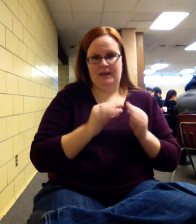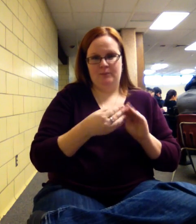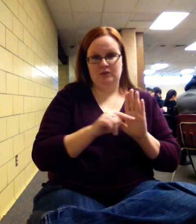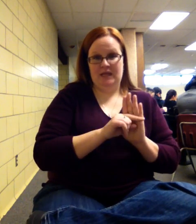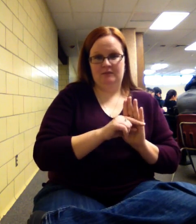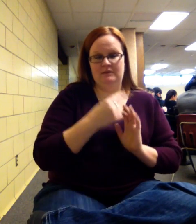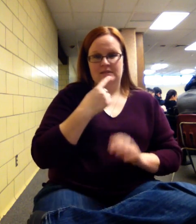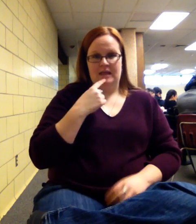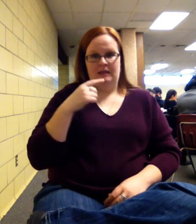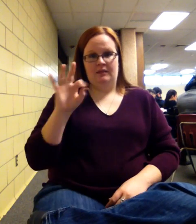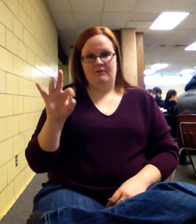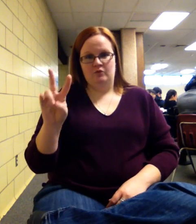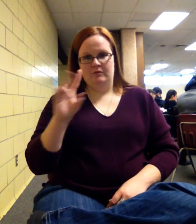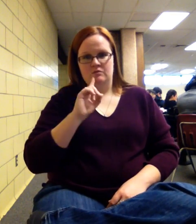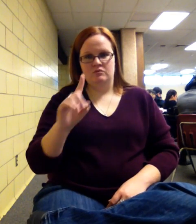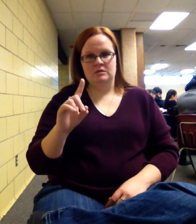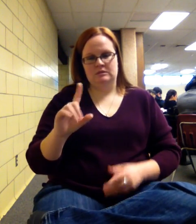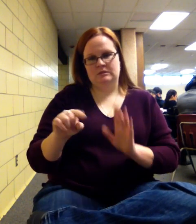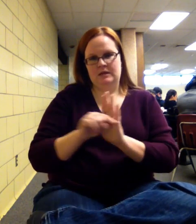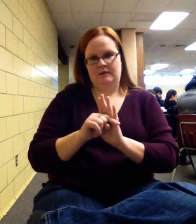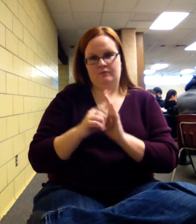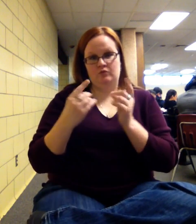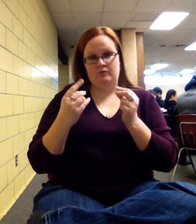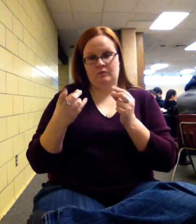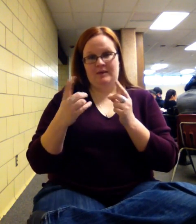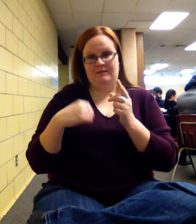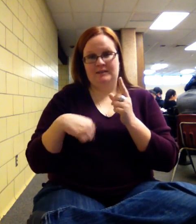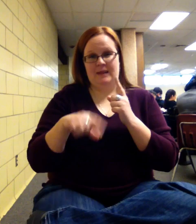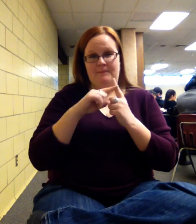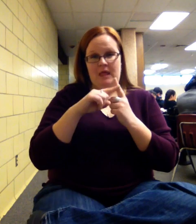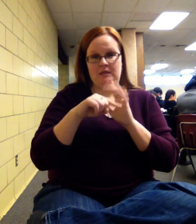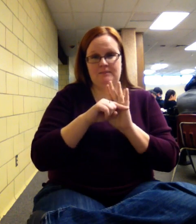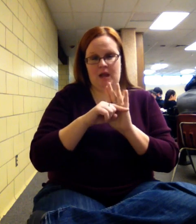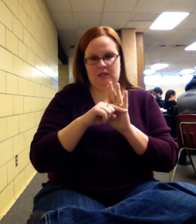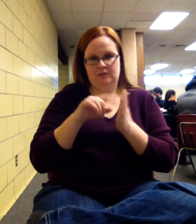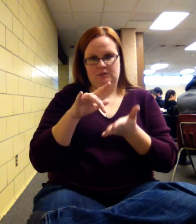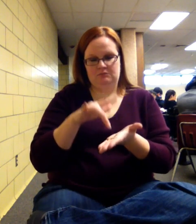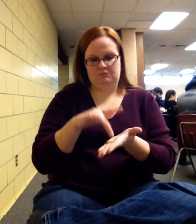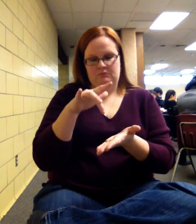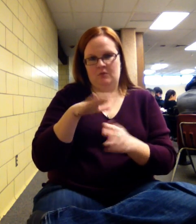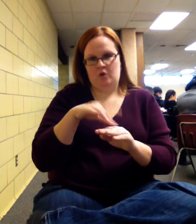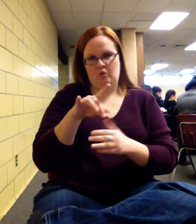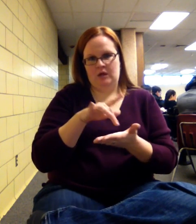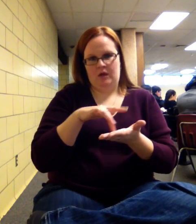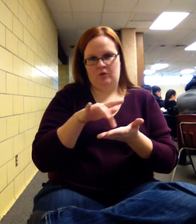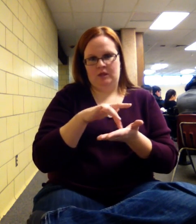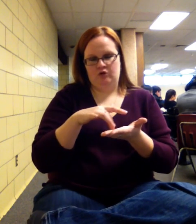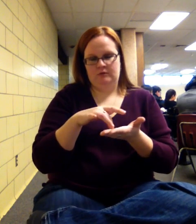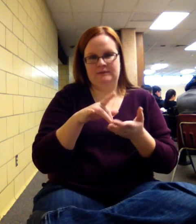future value negative. What you have to do is you have to hit the plus minus sign that's the same color as